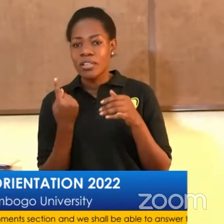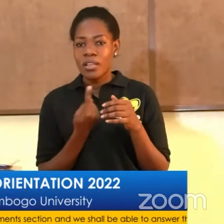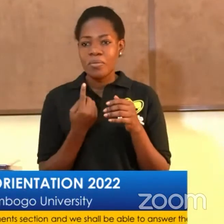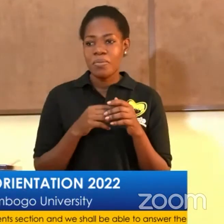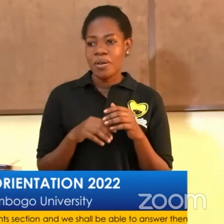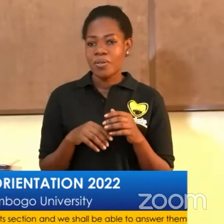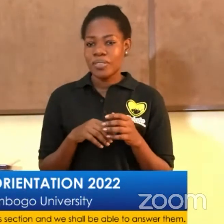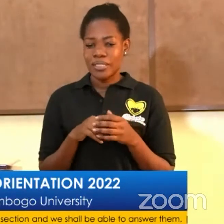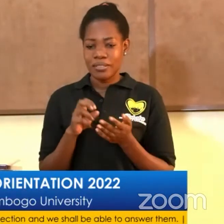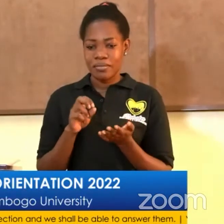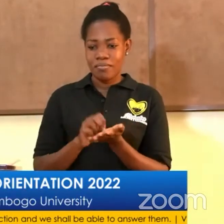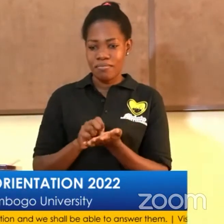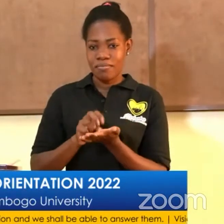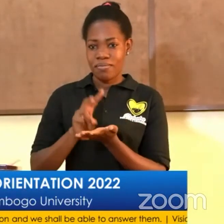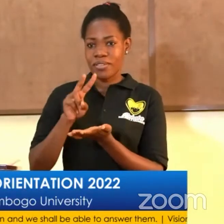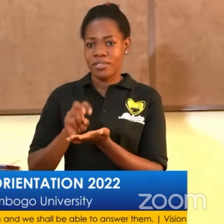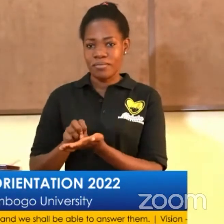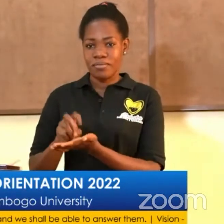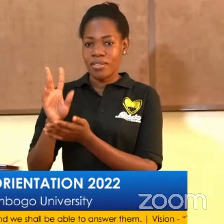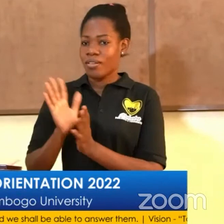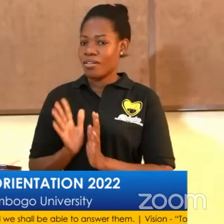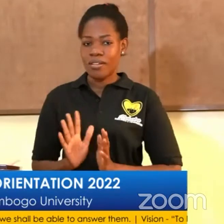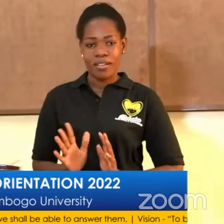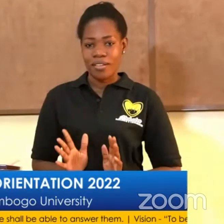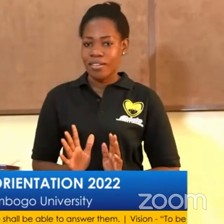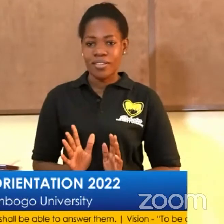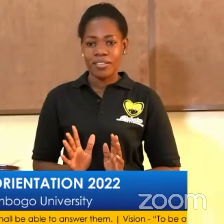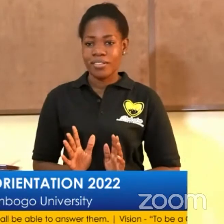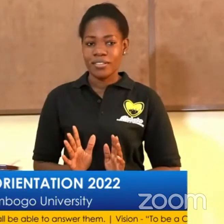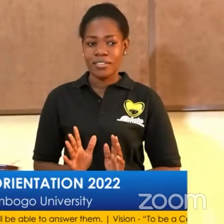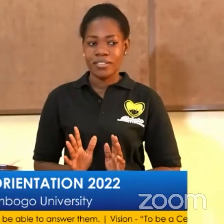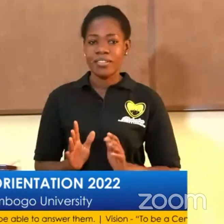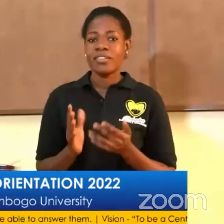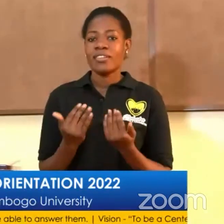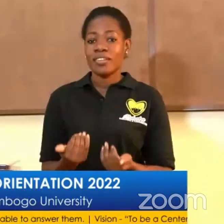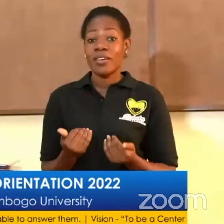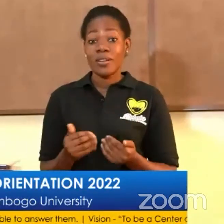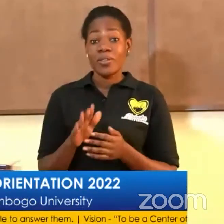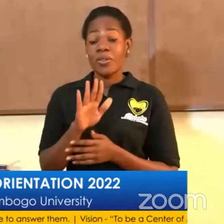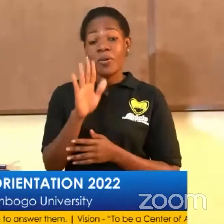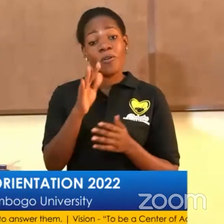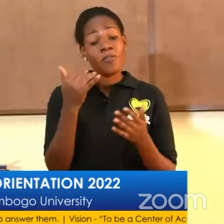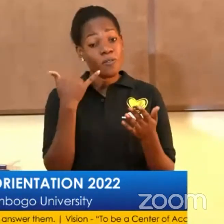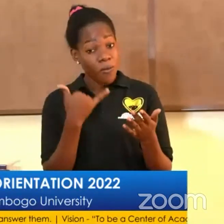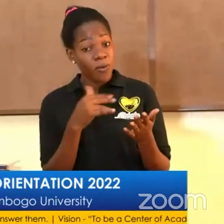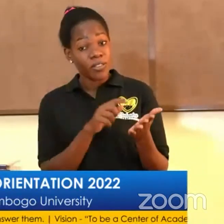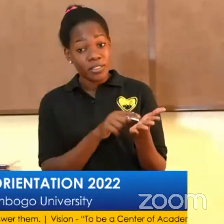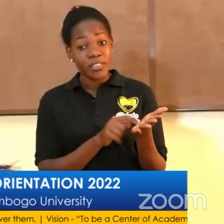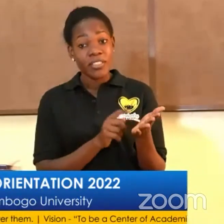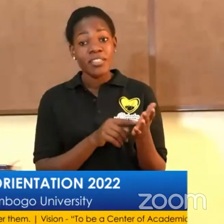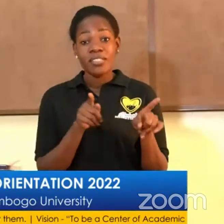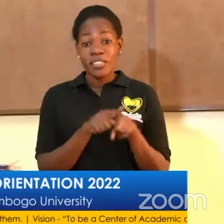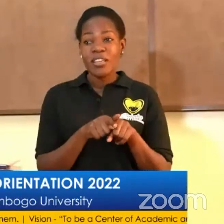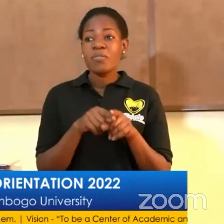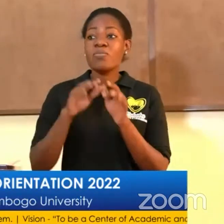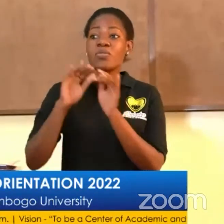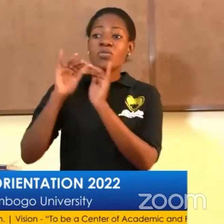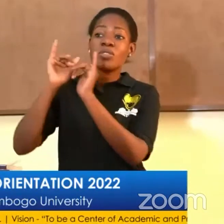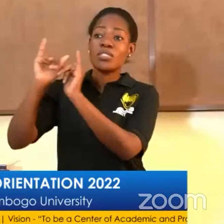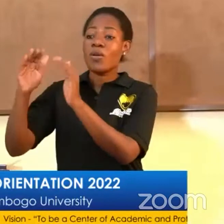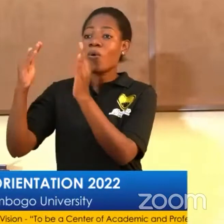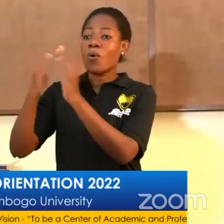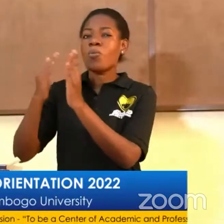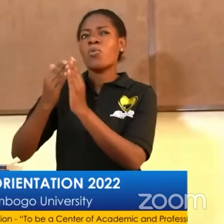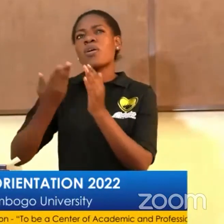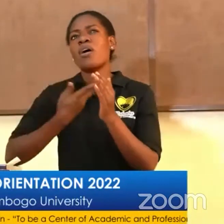Nsenene. Okay? So your smartphone, even when you're at home, we have got an